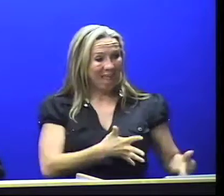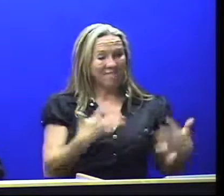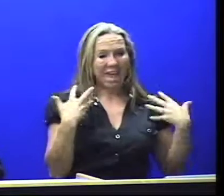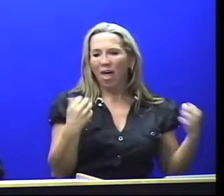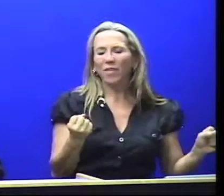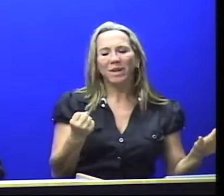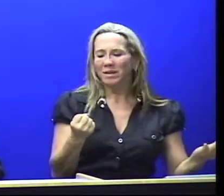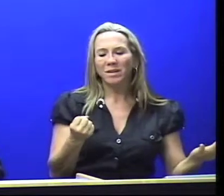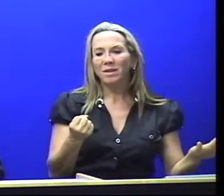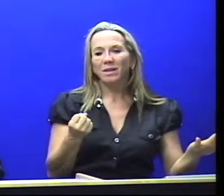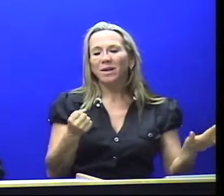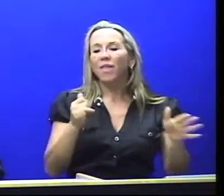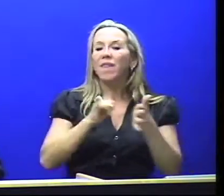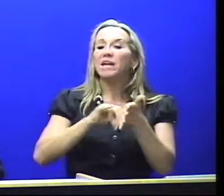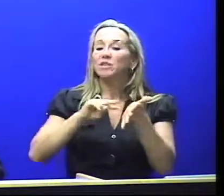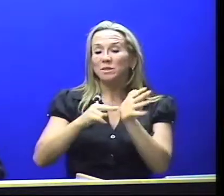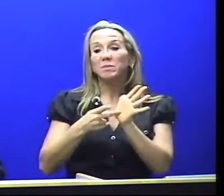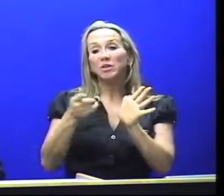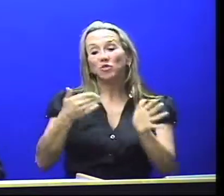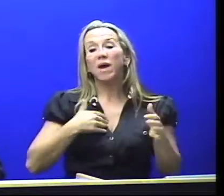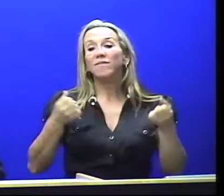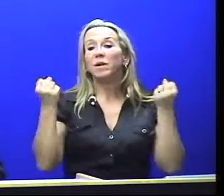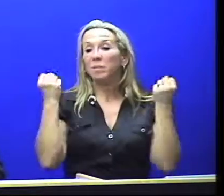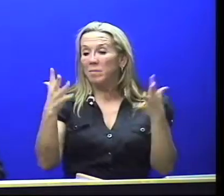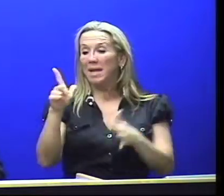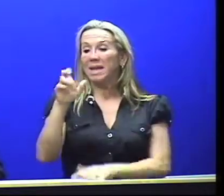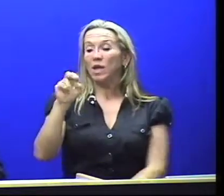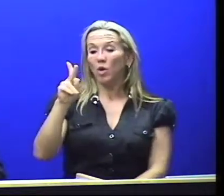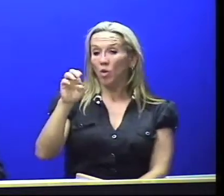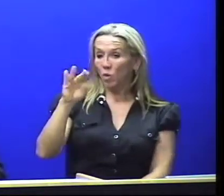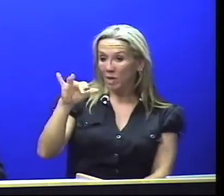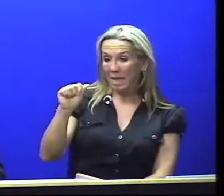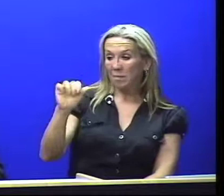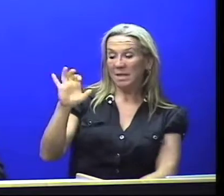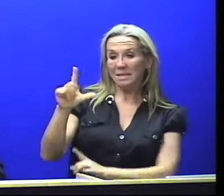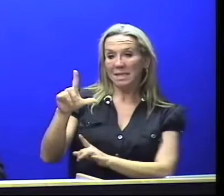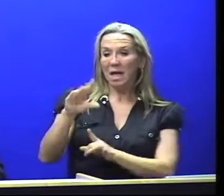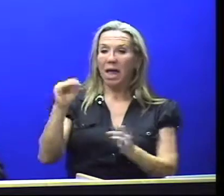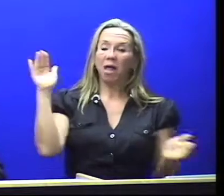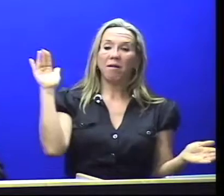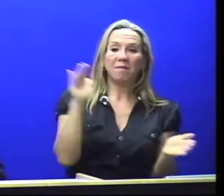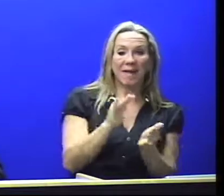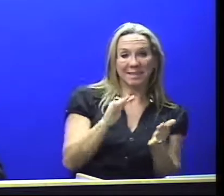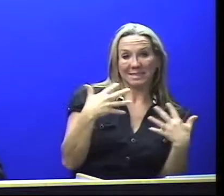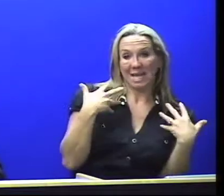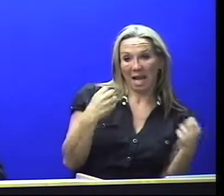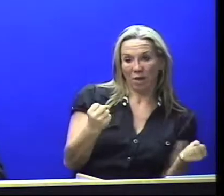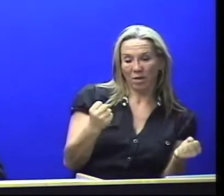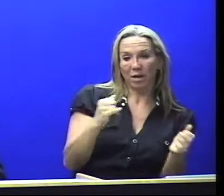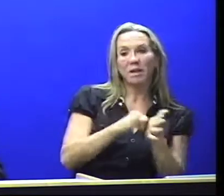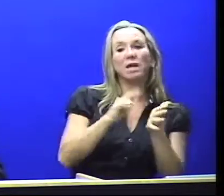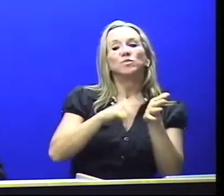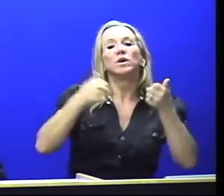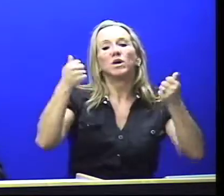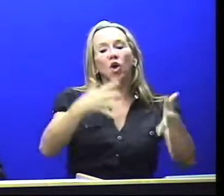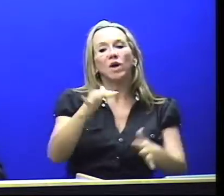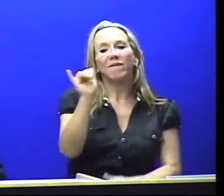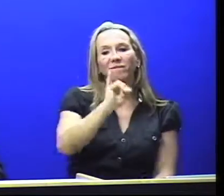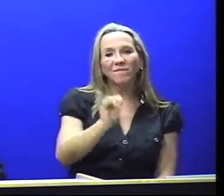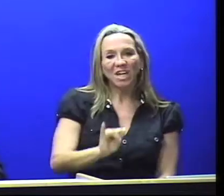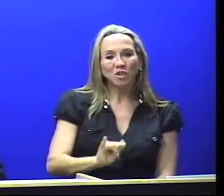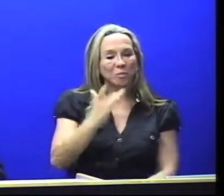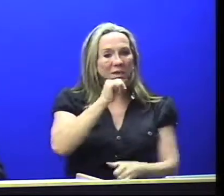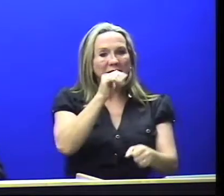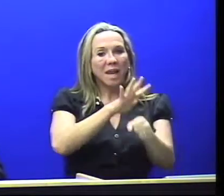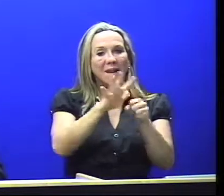very little healthy cells. And that's why people have infections, because there are not very many